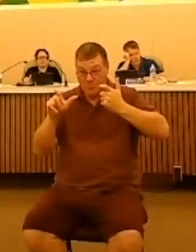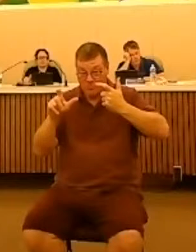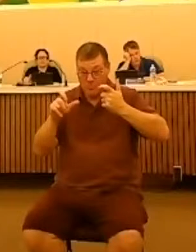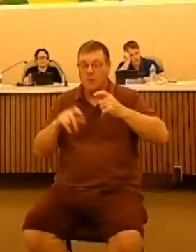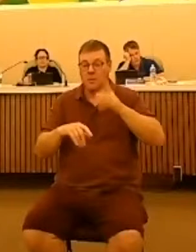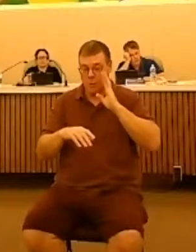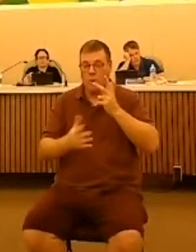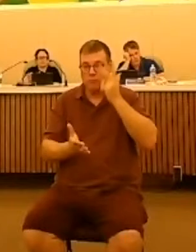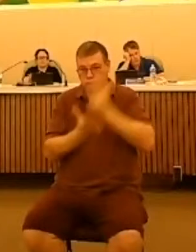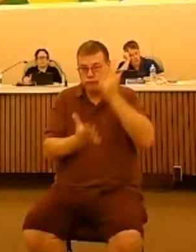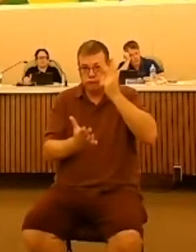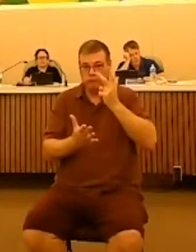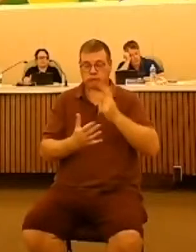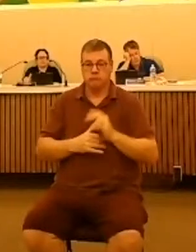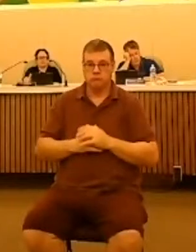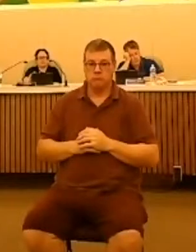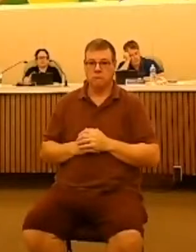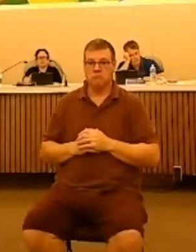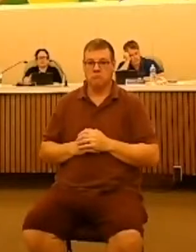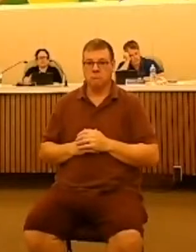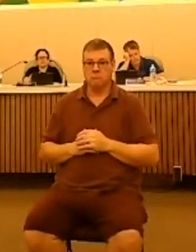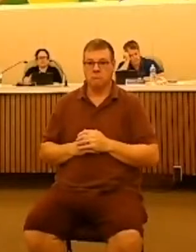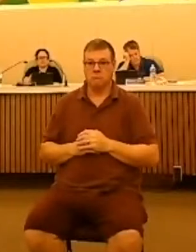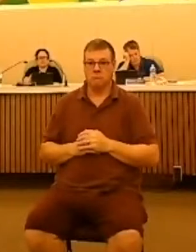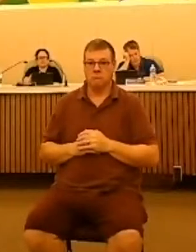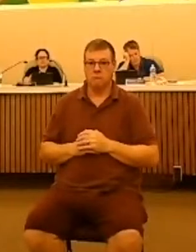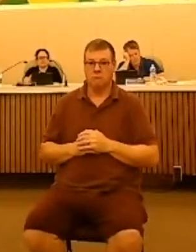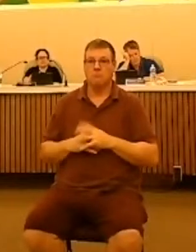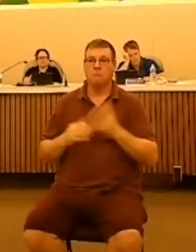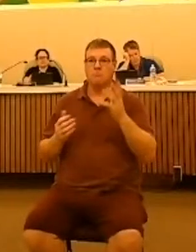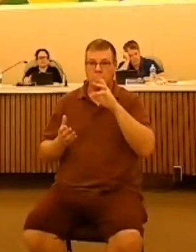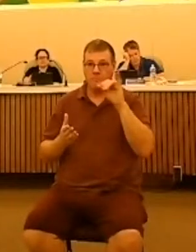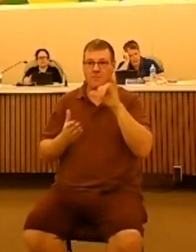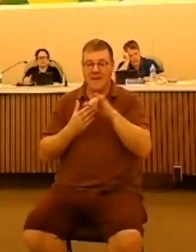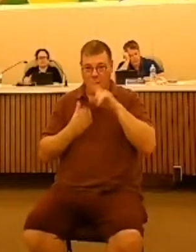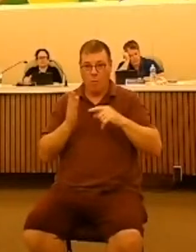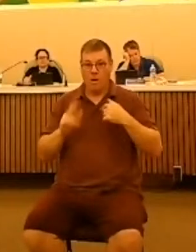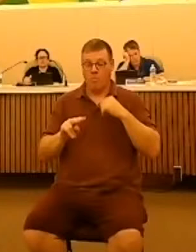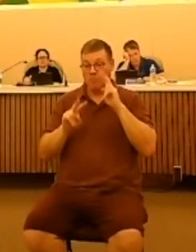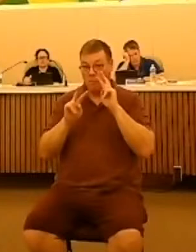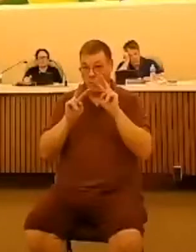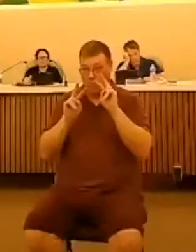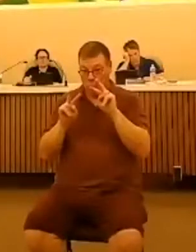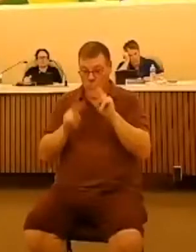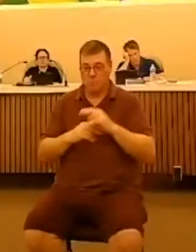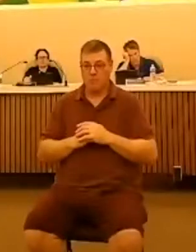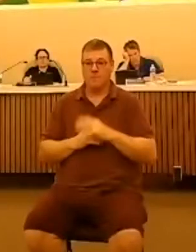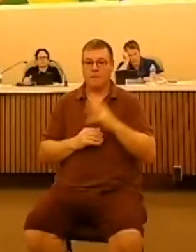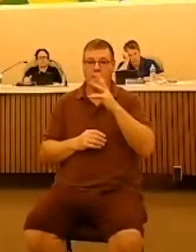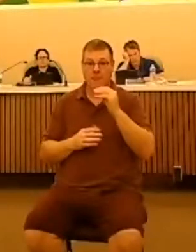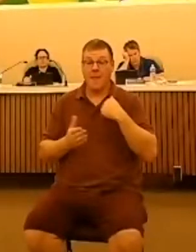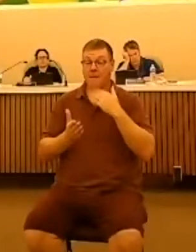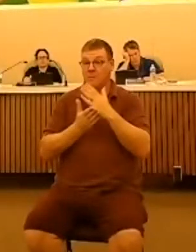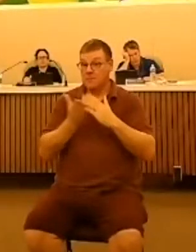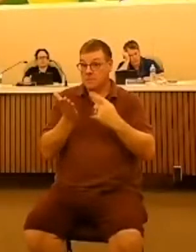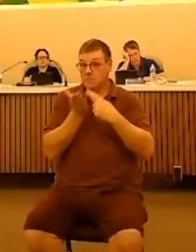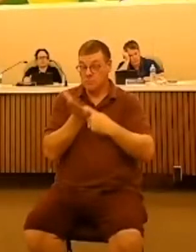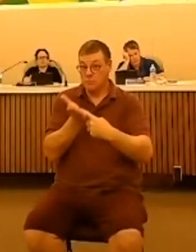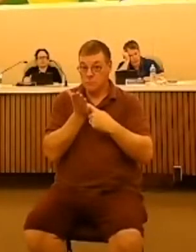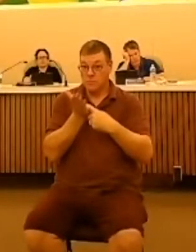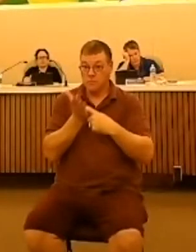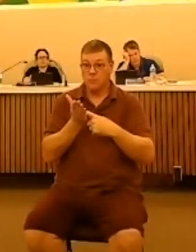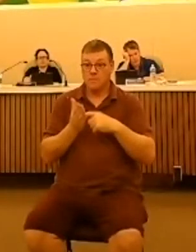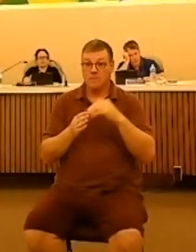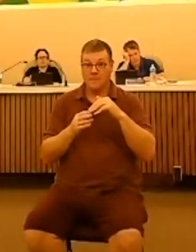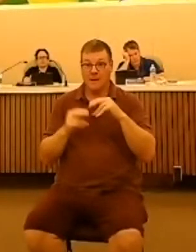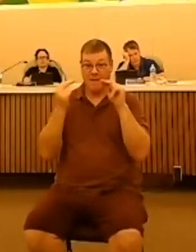going to bottom out. So that's what we've been looking at. There has been some discussion in